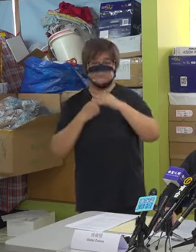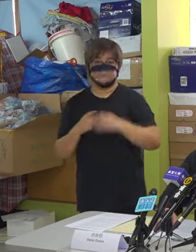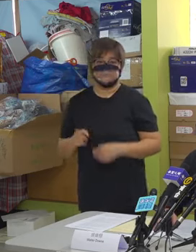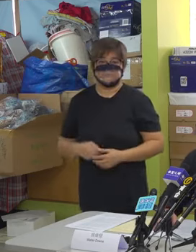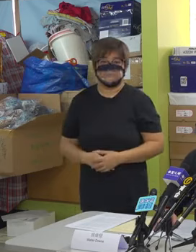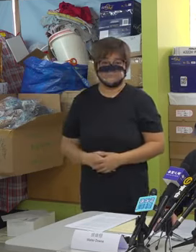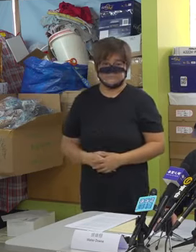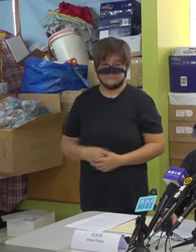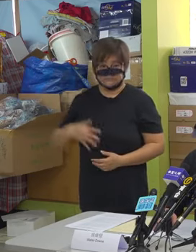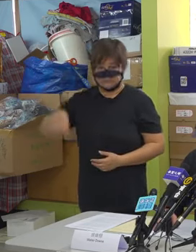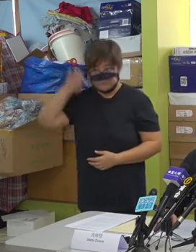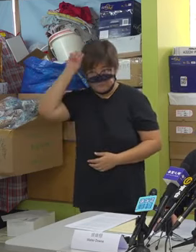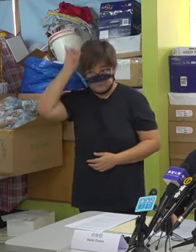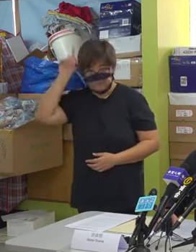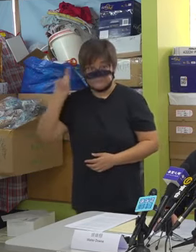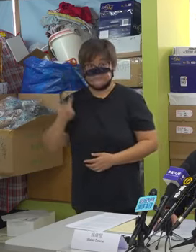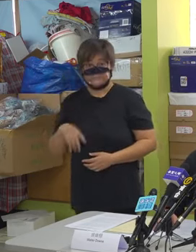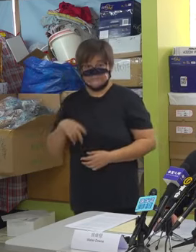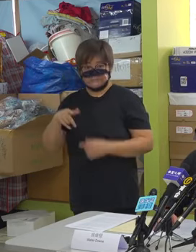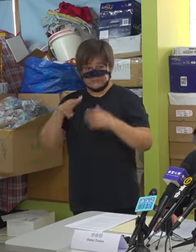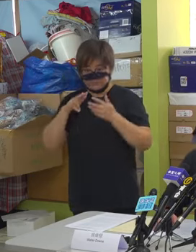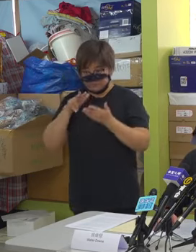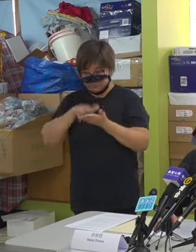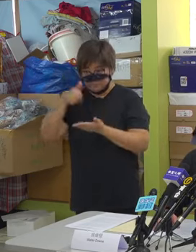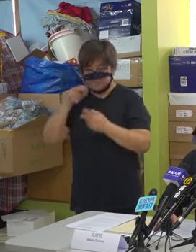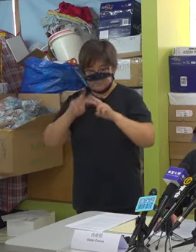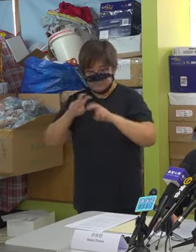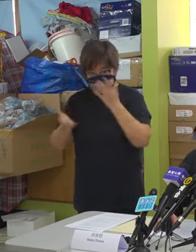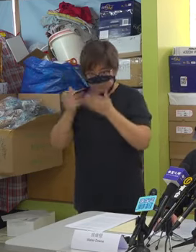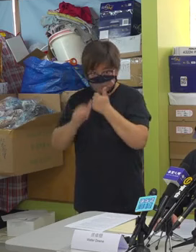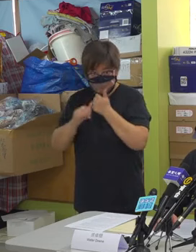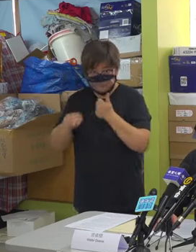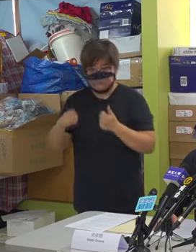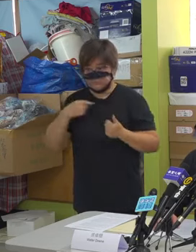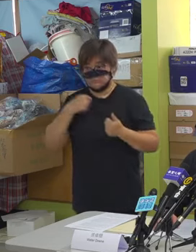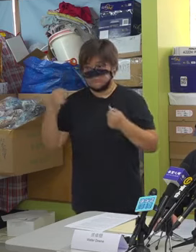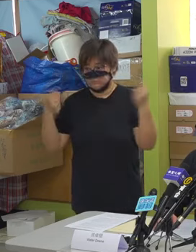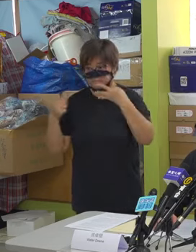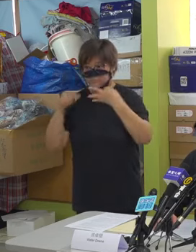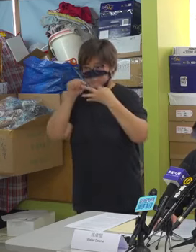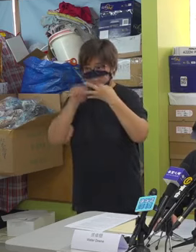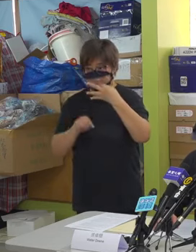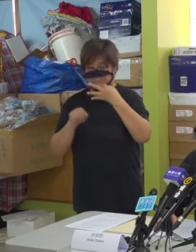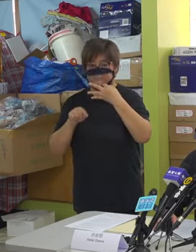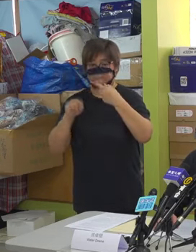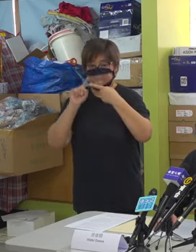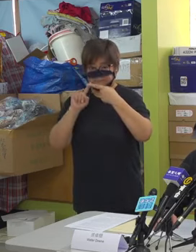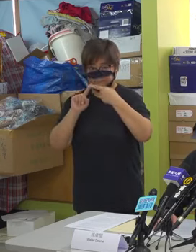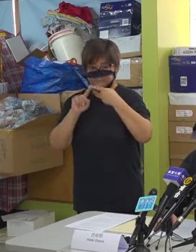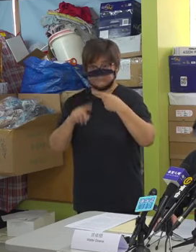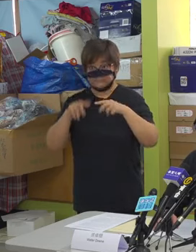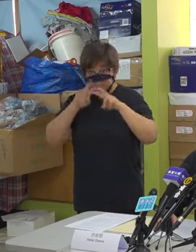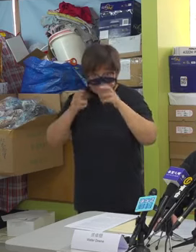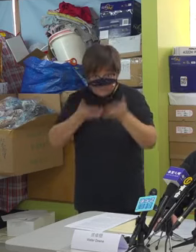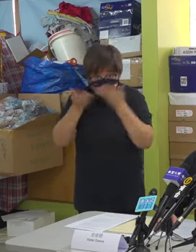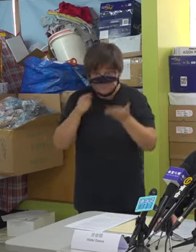inquiry. Furthermore, any conclusion yielded by this report should also be able to transform into